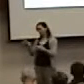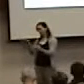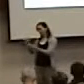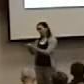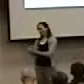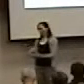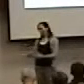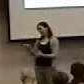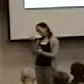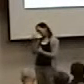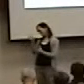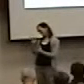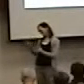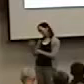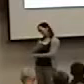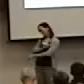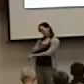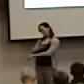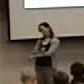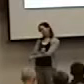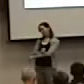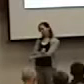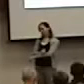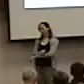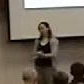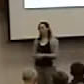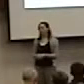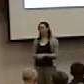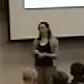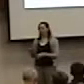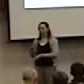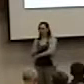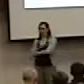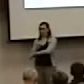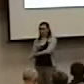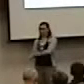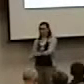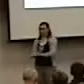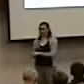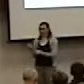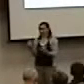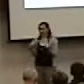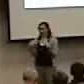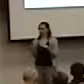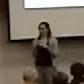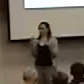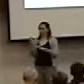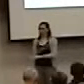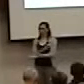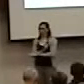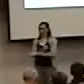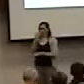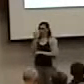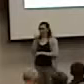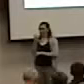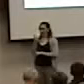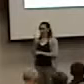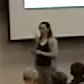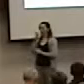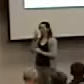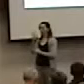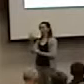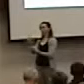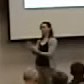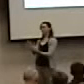He understands his authority. And actually his authority is considerable because he is choosing